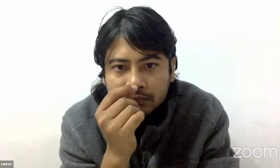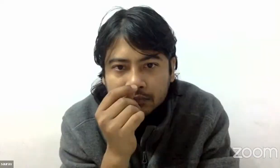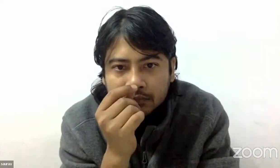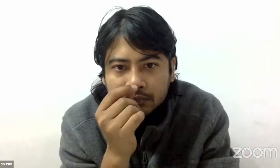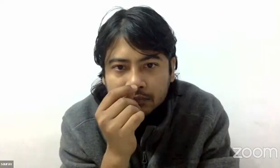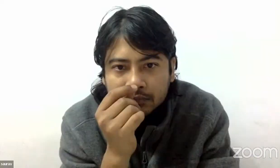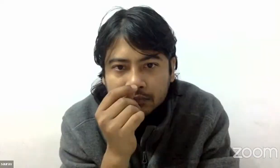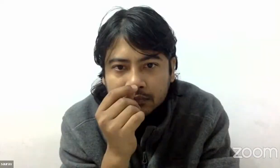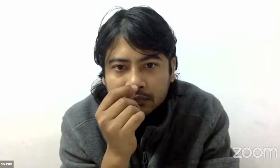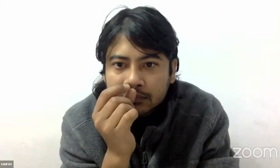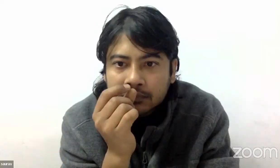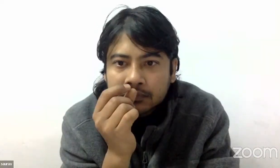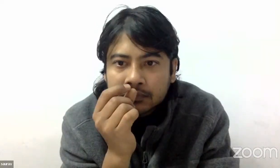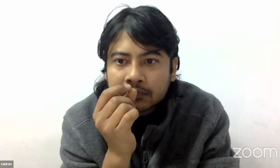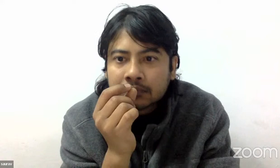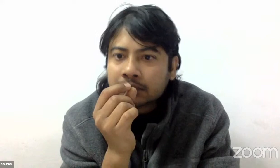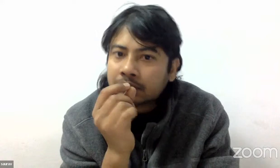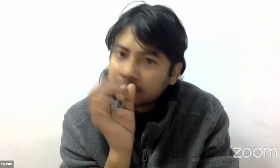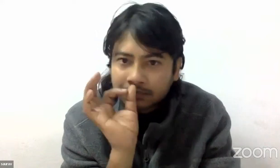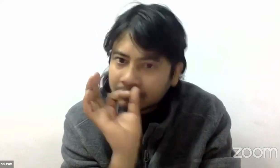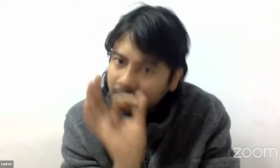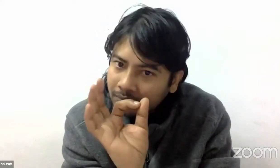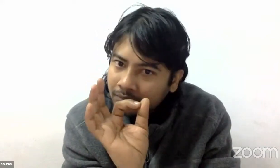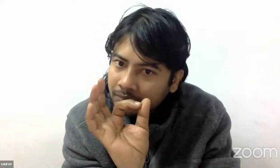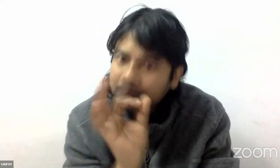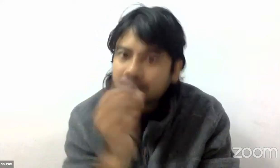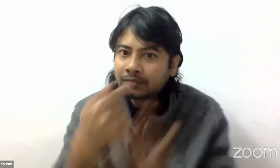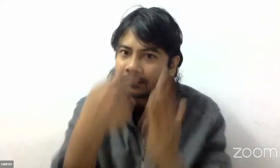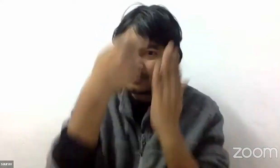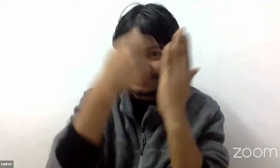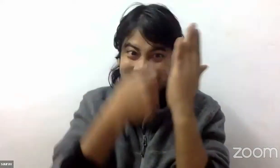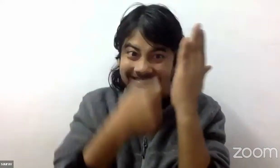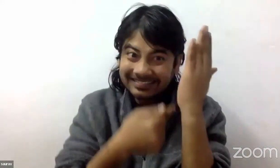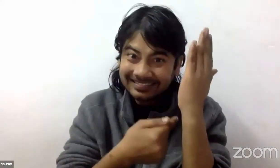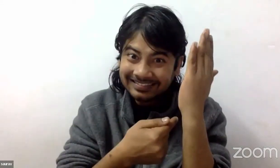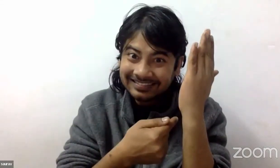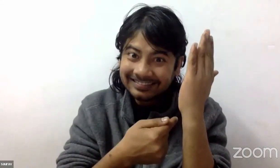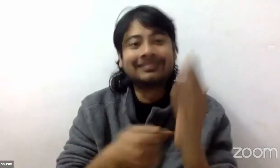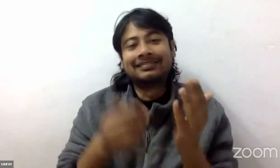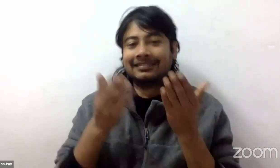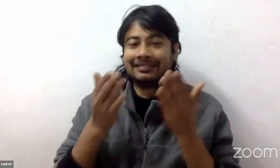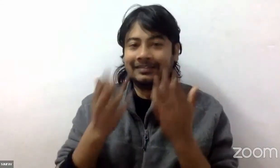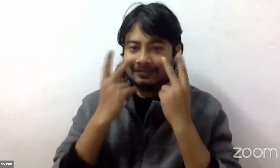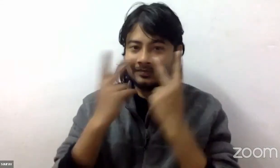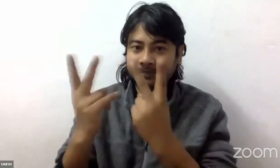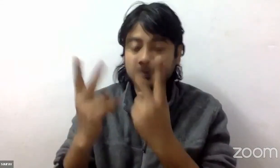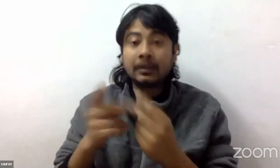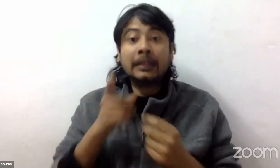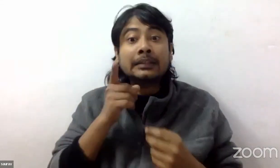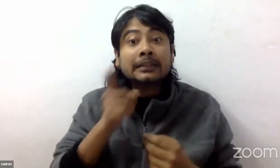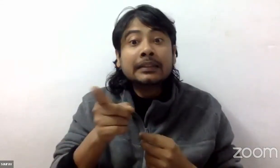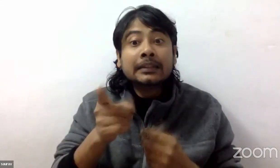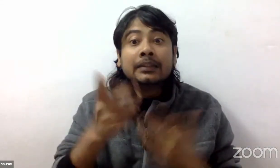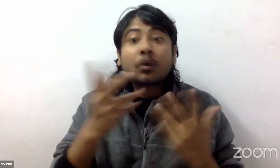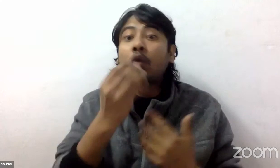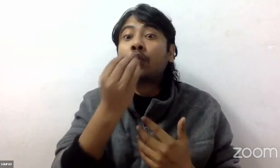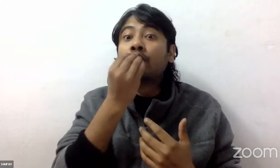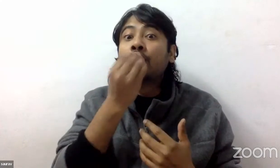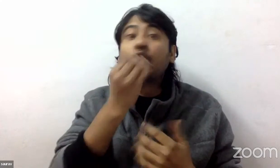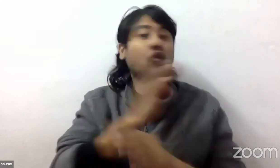So let's go. Let's start the list. So these are the items which you are not supposed to consume, which you're not supposed